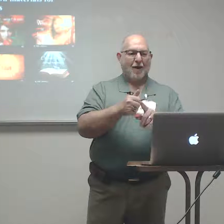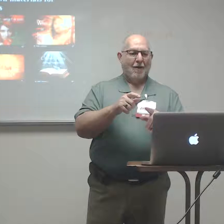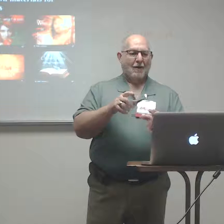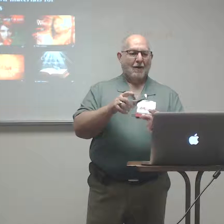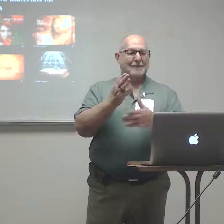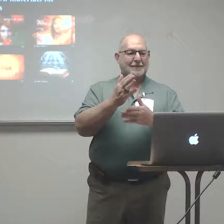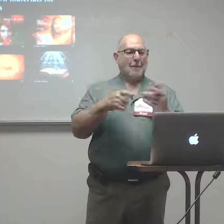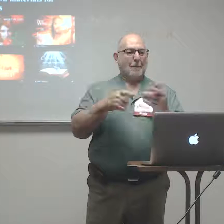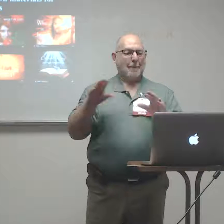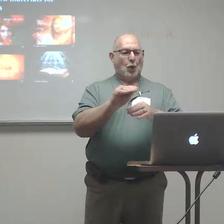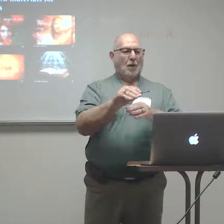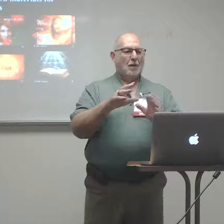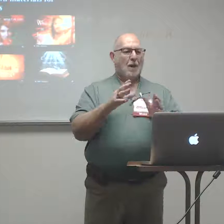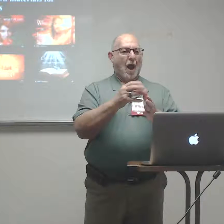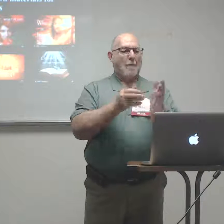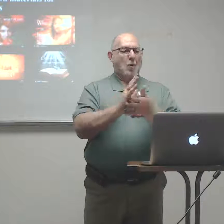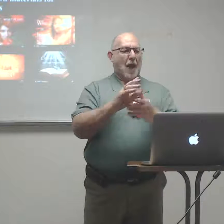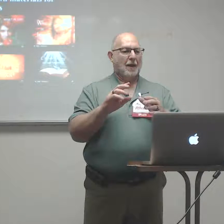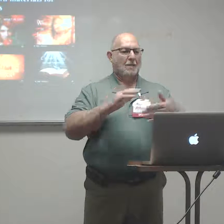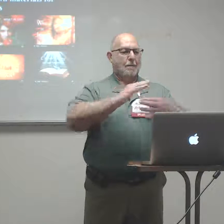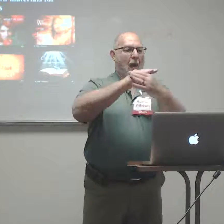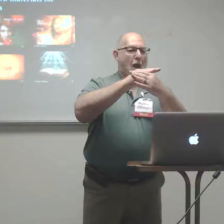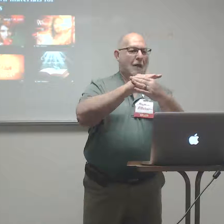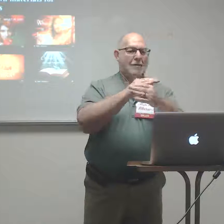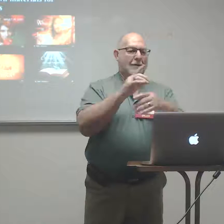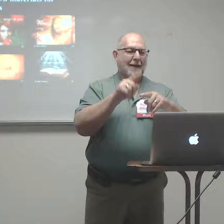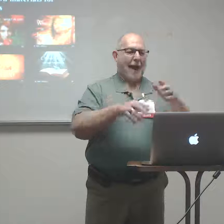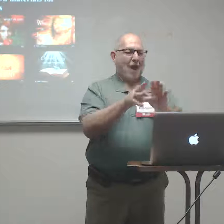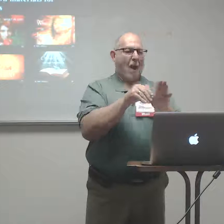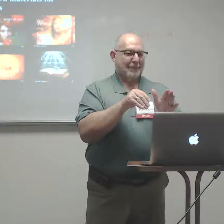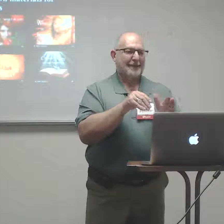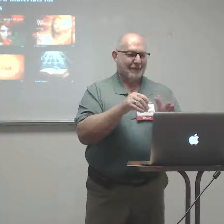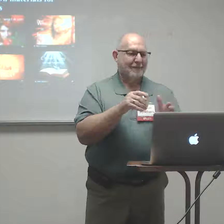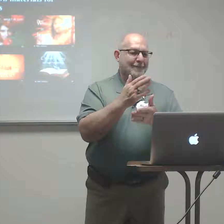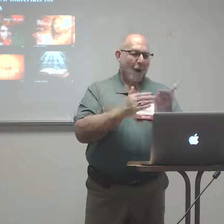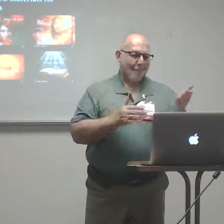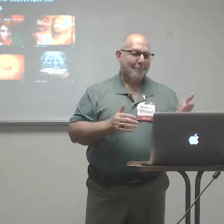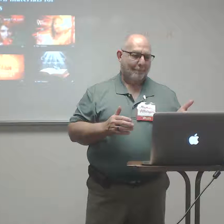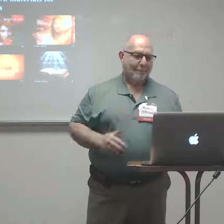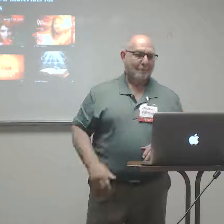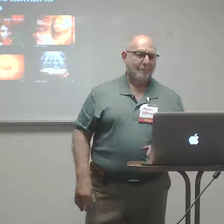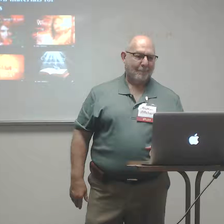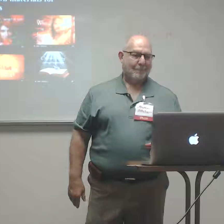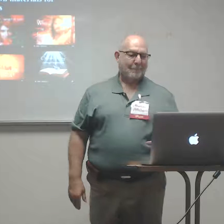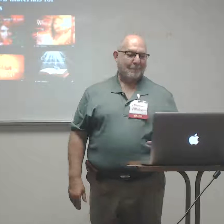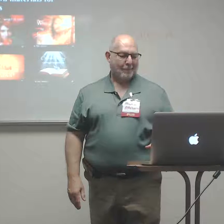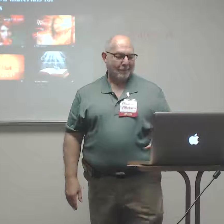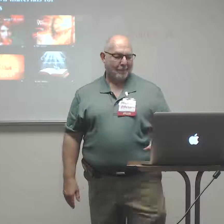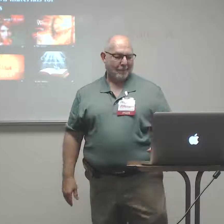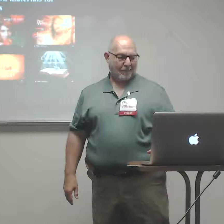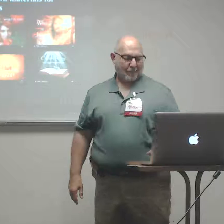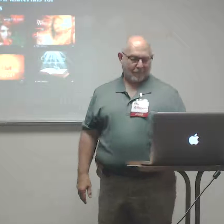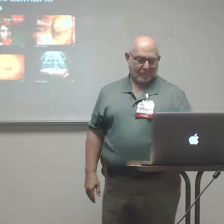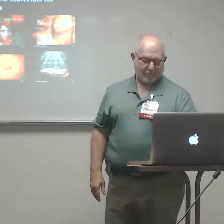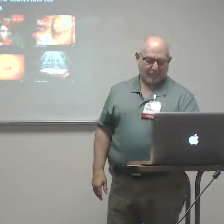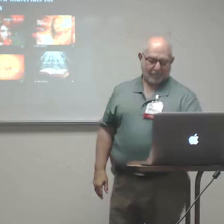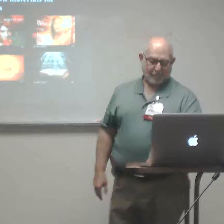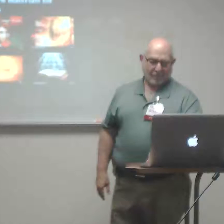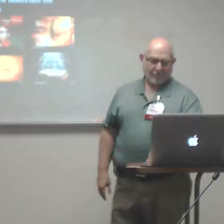so I feel a little. Copyright block. I want to make sure. Um, Sometimes you can actually check to see if it has a copyright